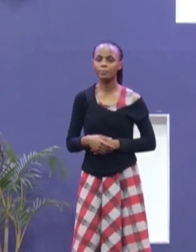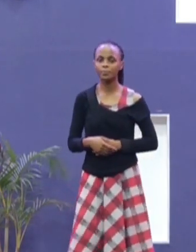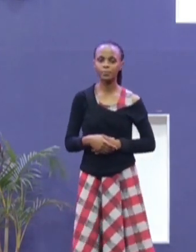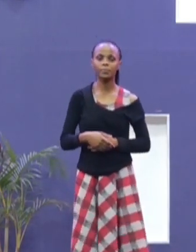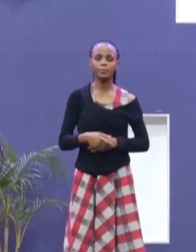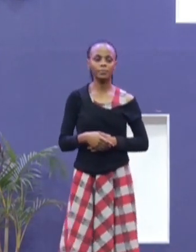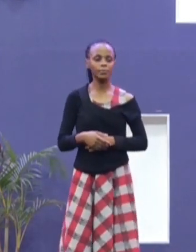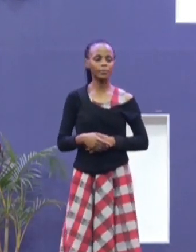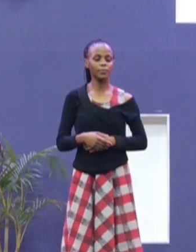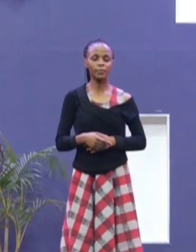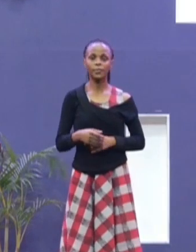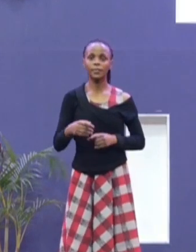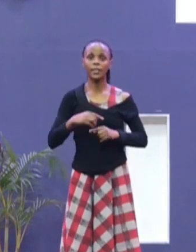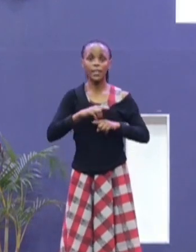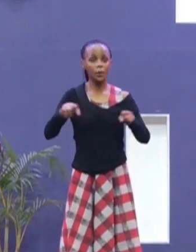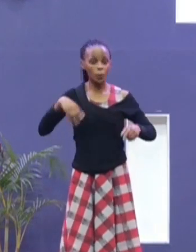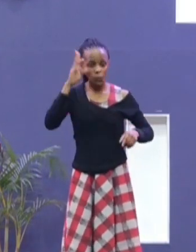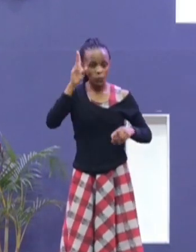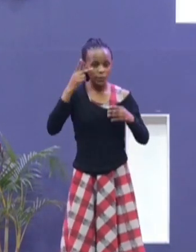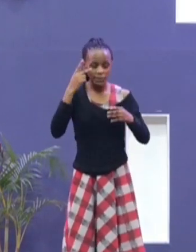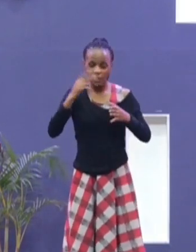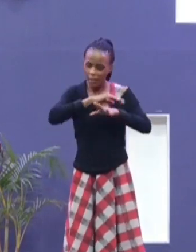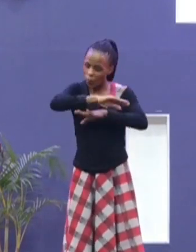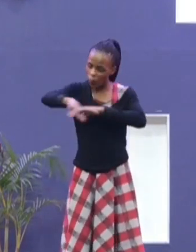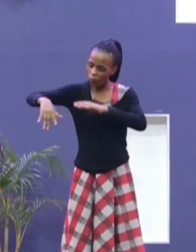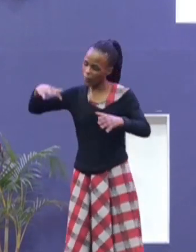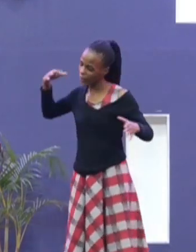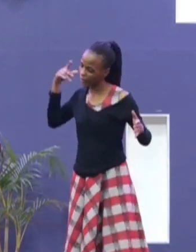We'll see whatever's been making it hard